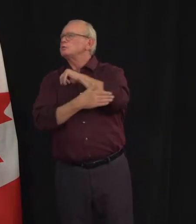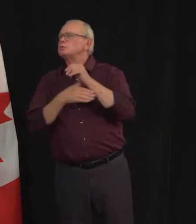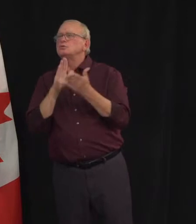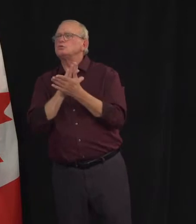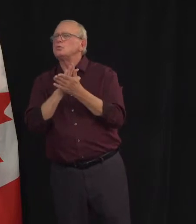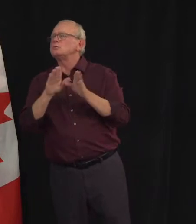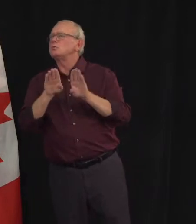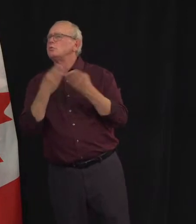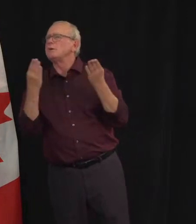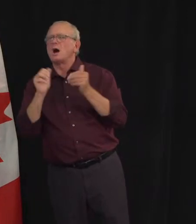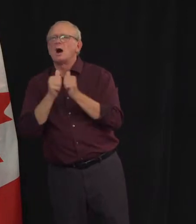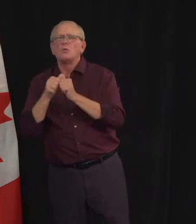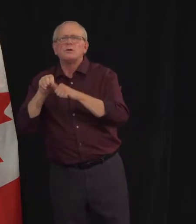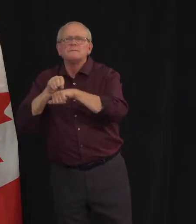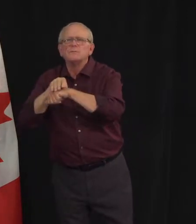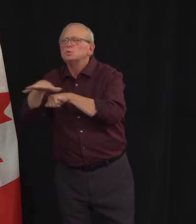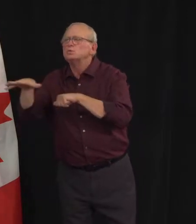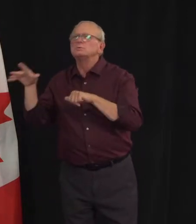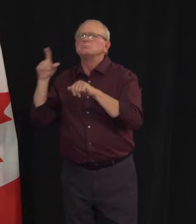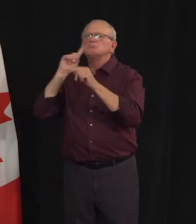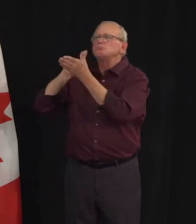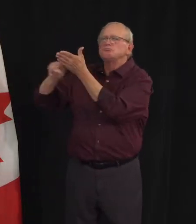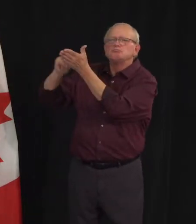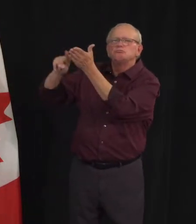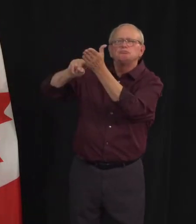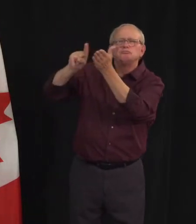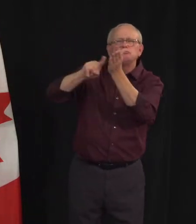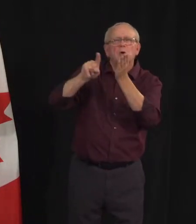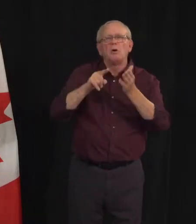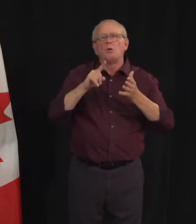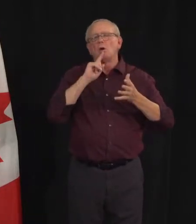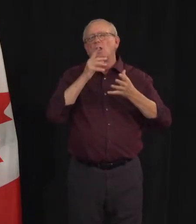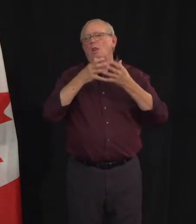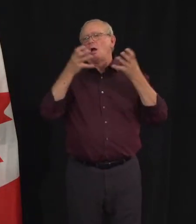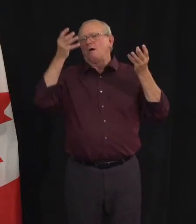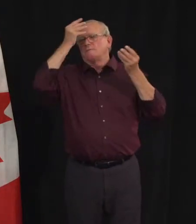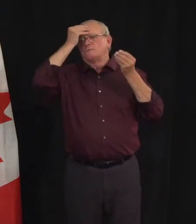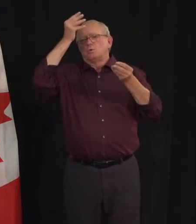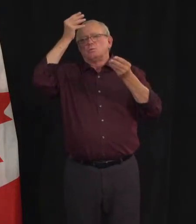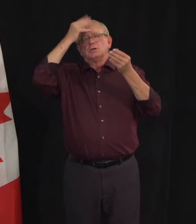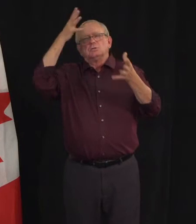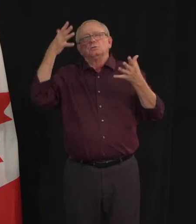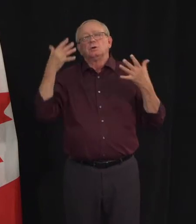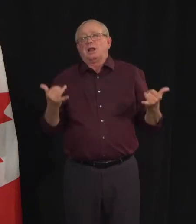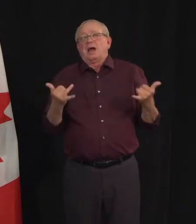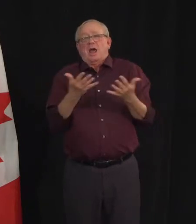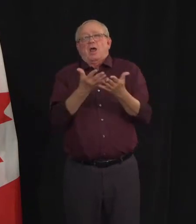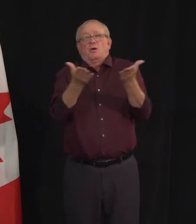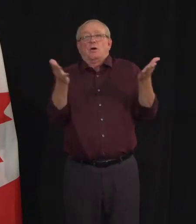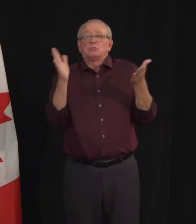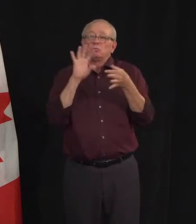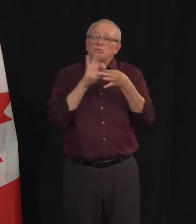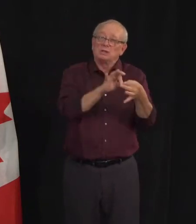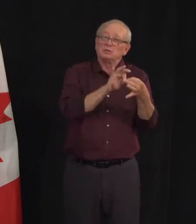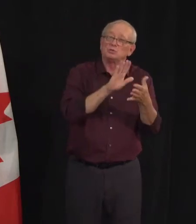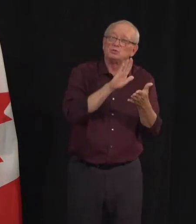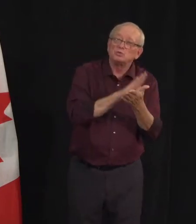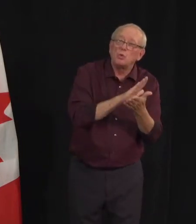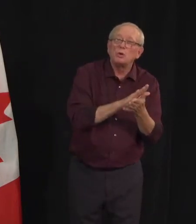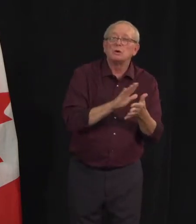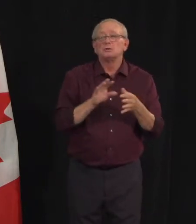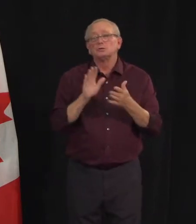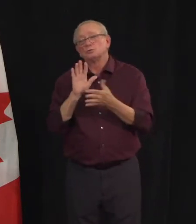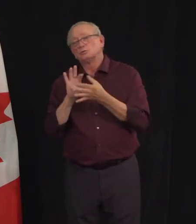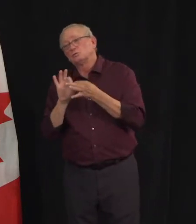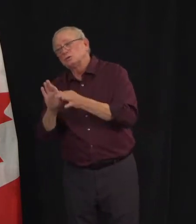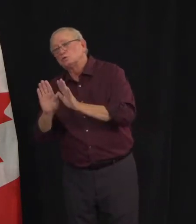a dizzying array of information available on schools and COVID-19 transmission in children. It can feel